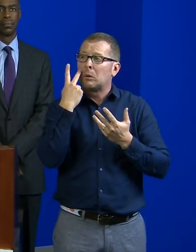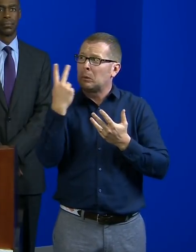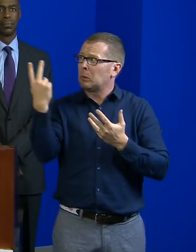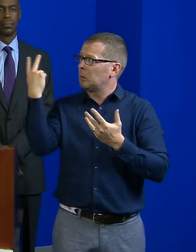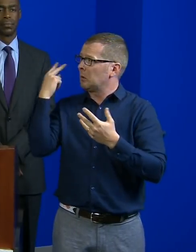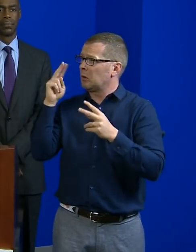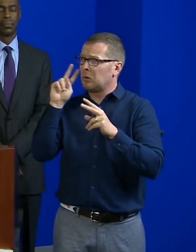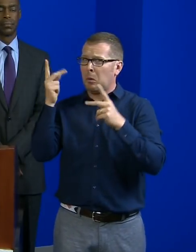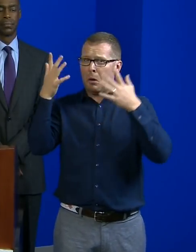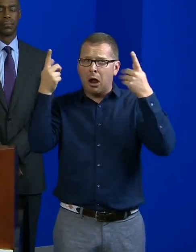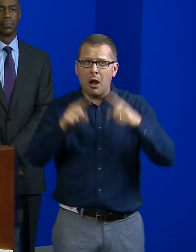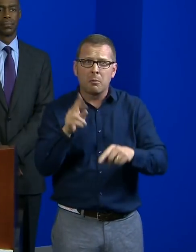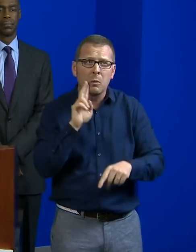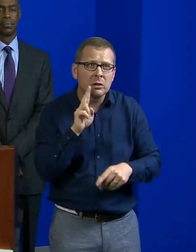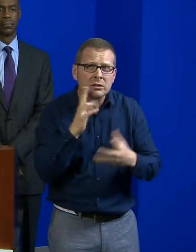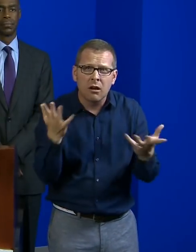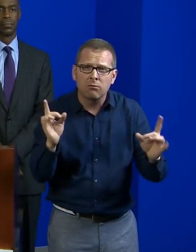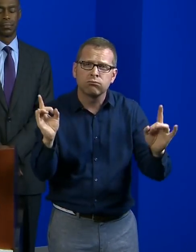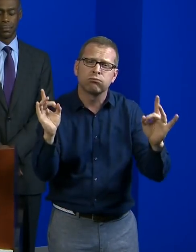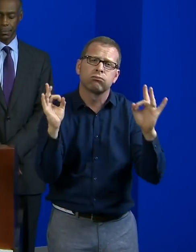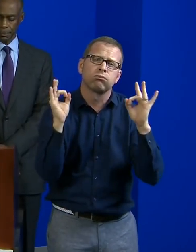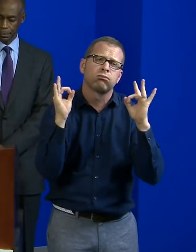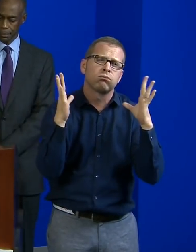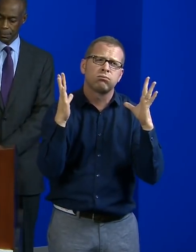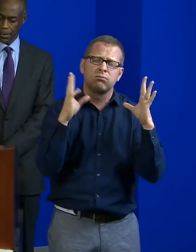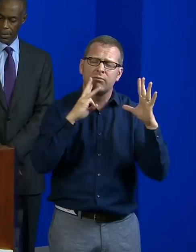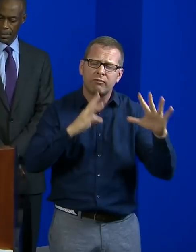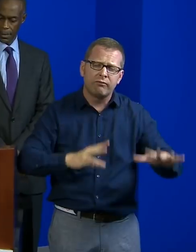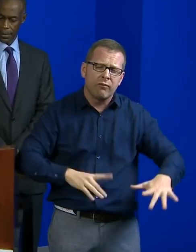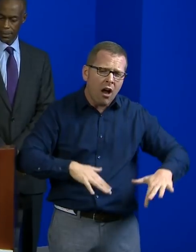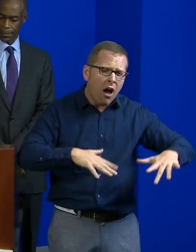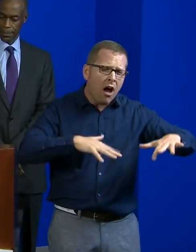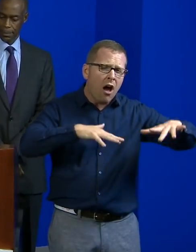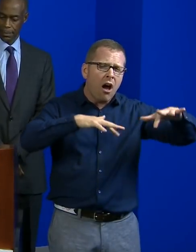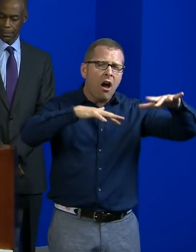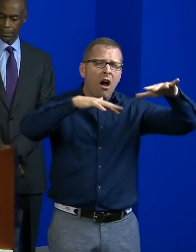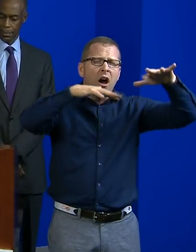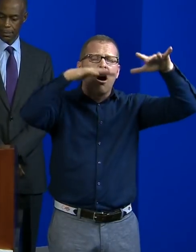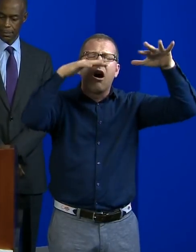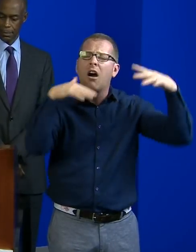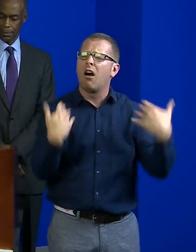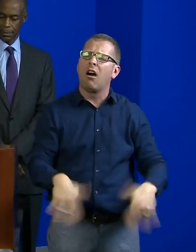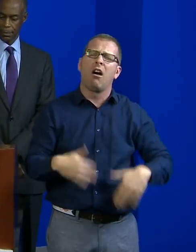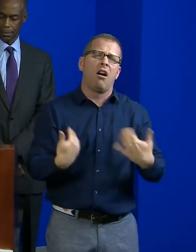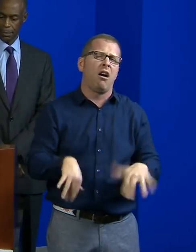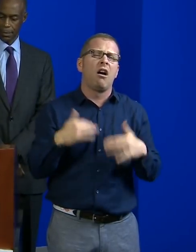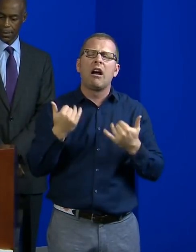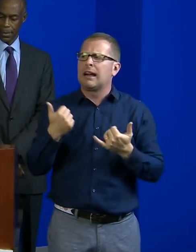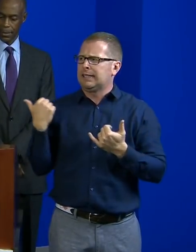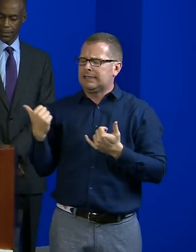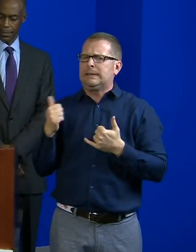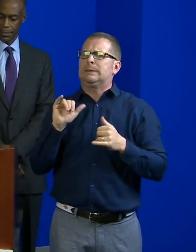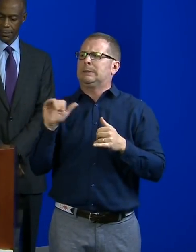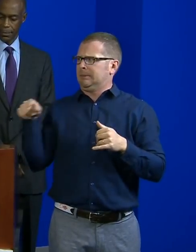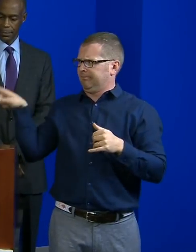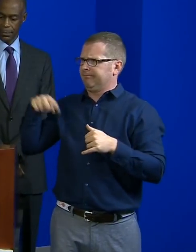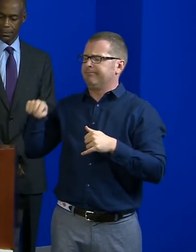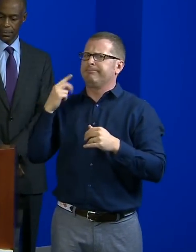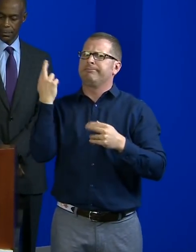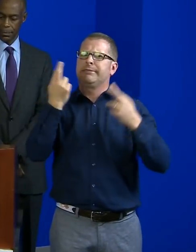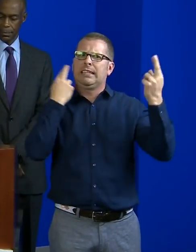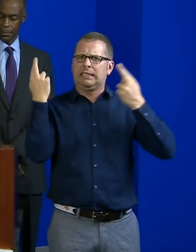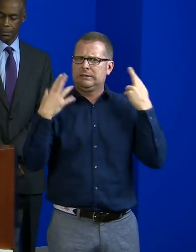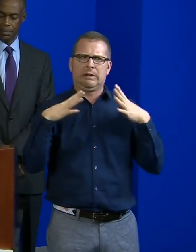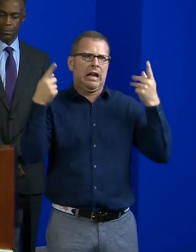me that water managers have been working around the clock to lower canals and adjust the water control structures. Also,